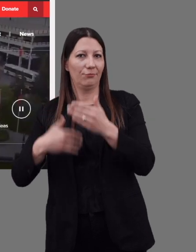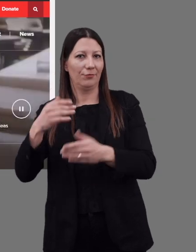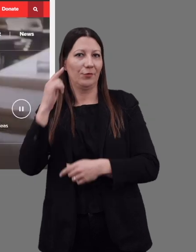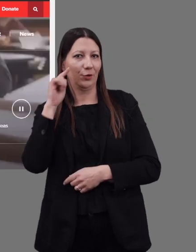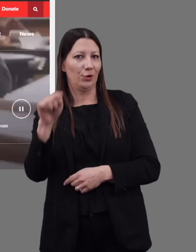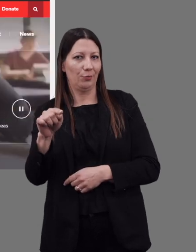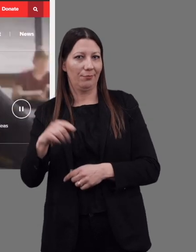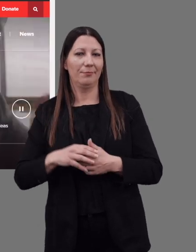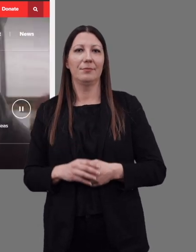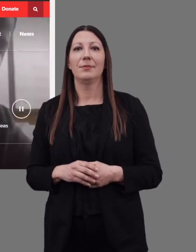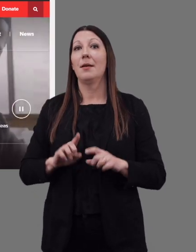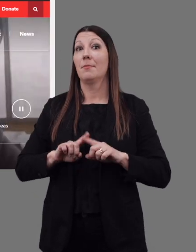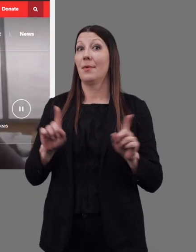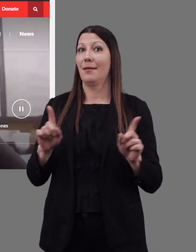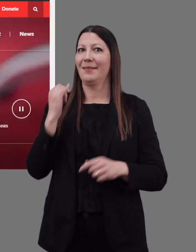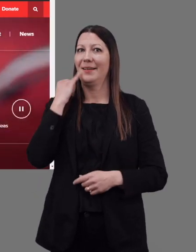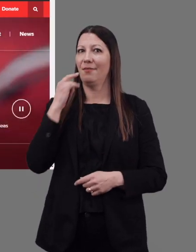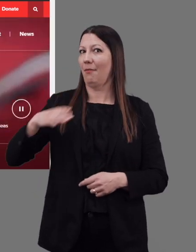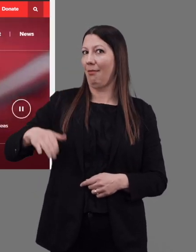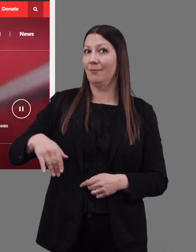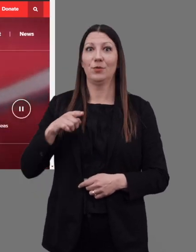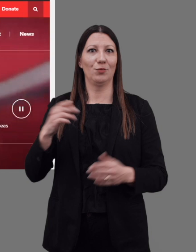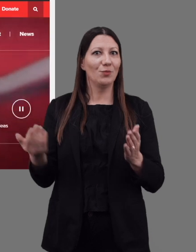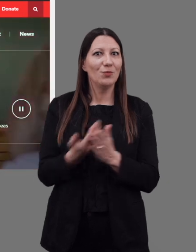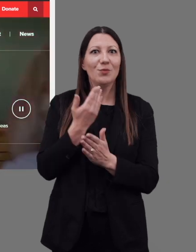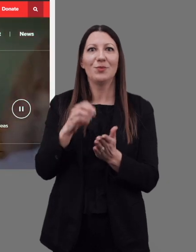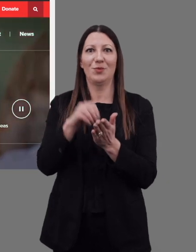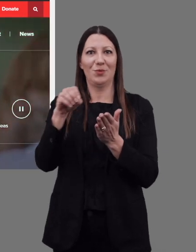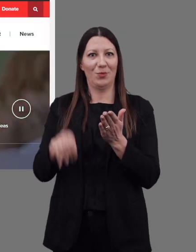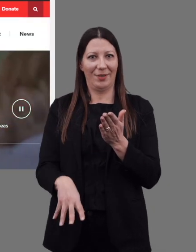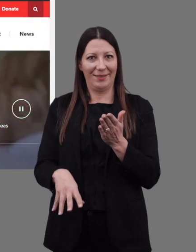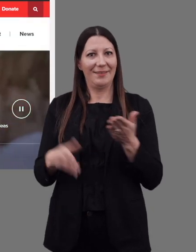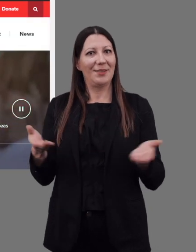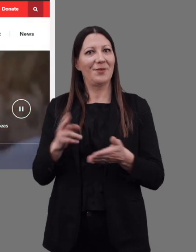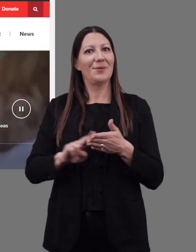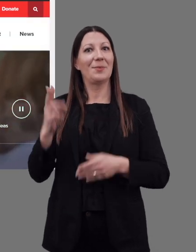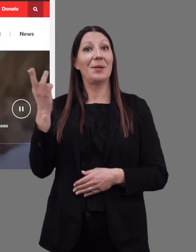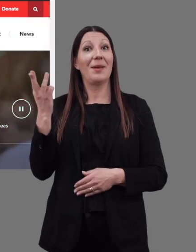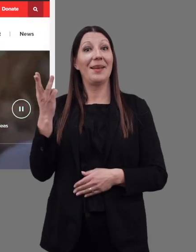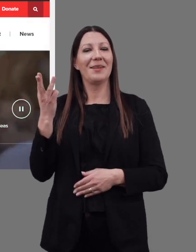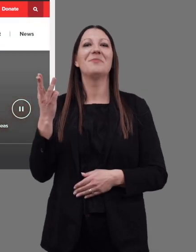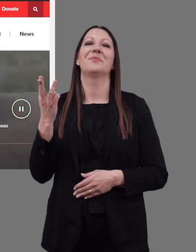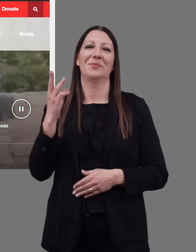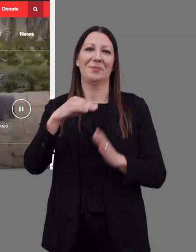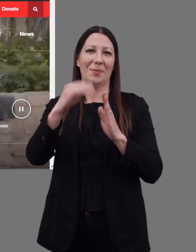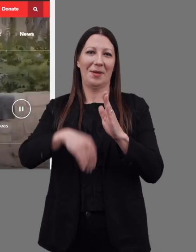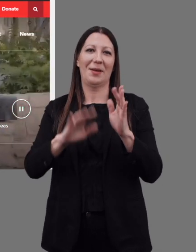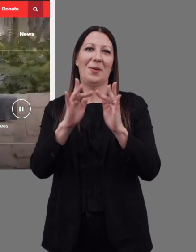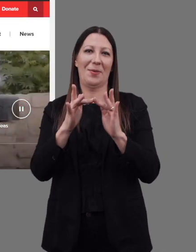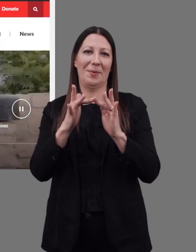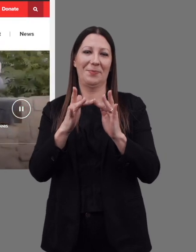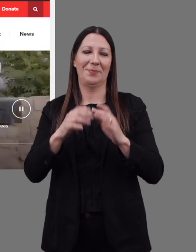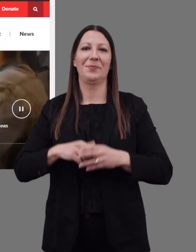apply. However, if you have not been a U of W student before, you will be submitting an online